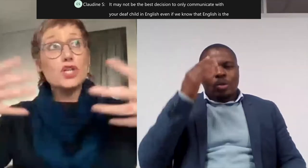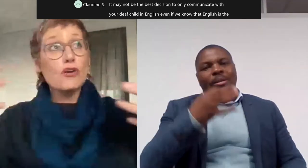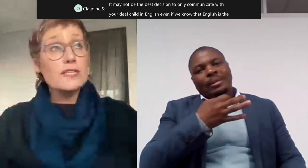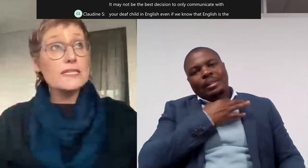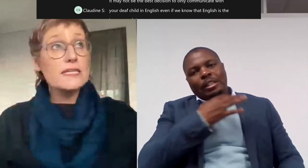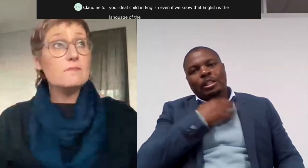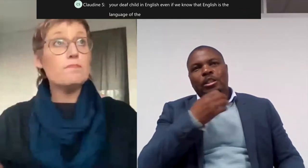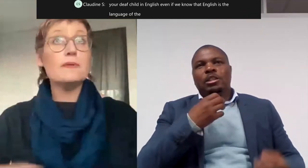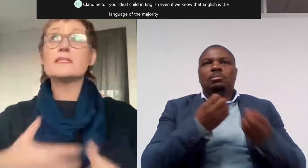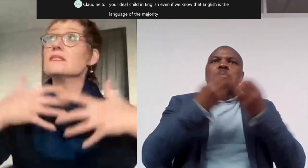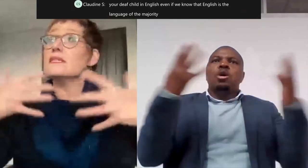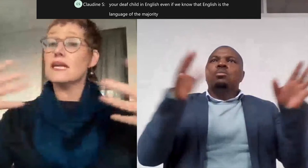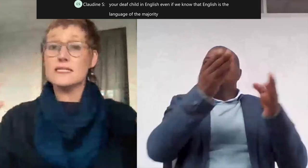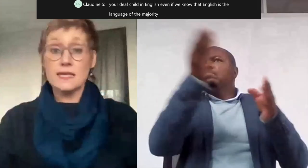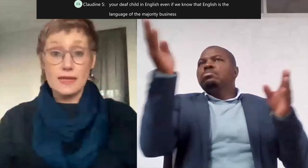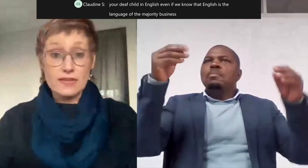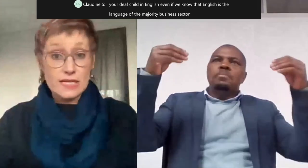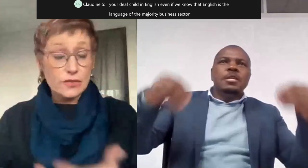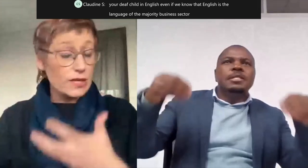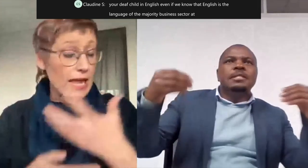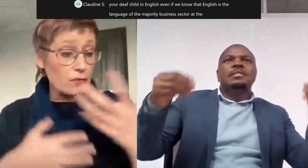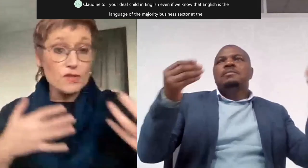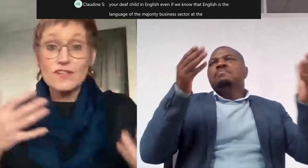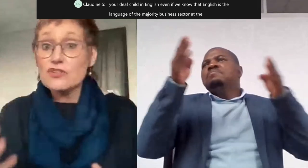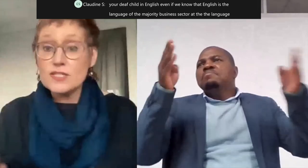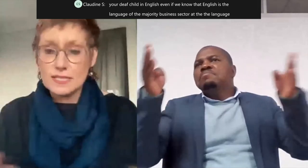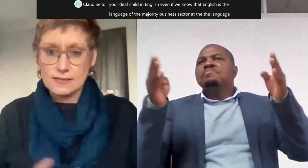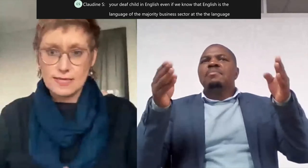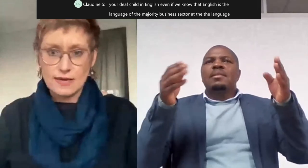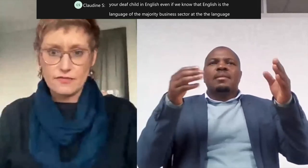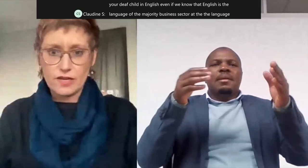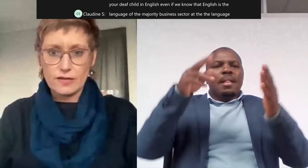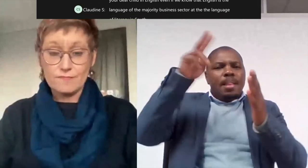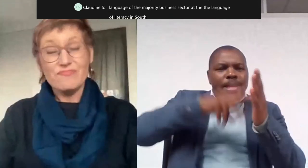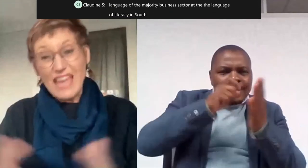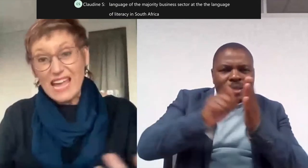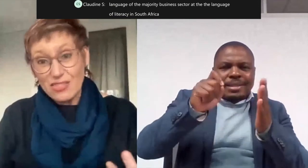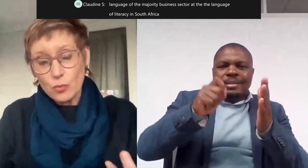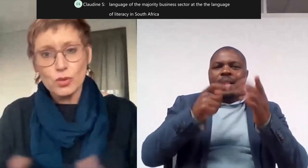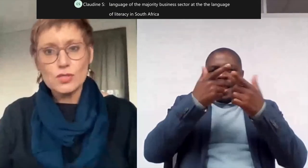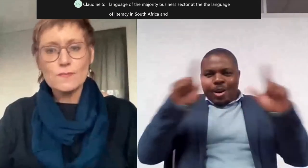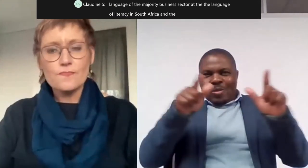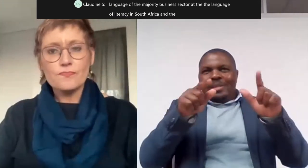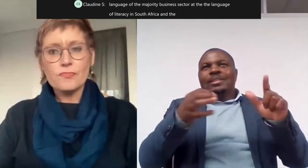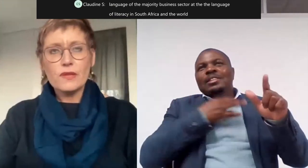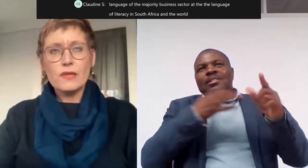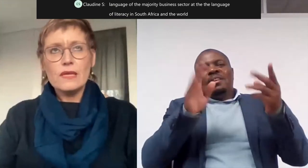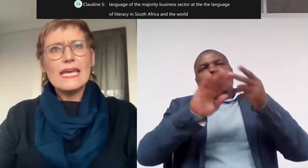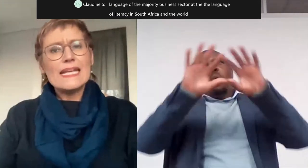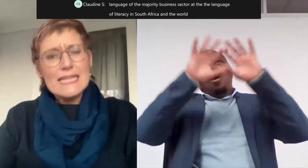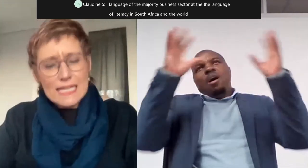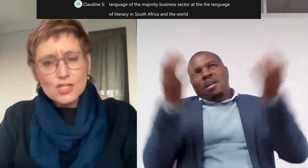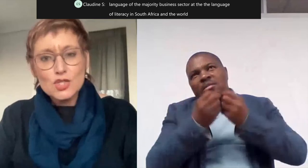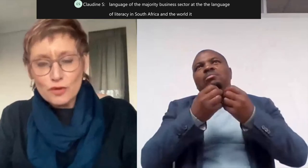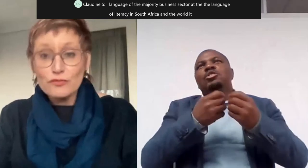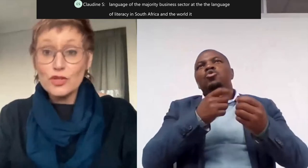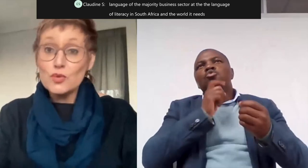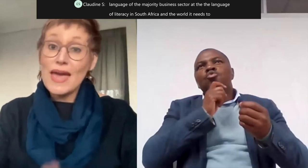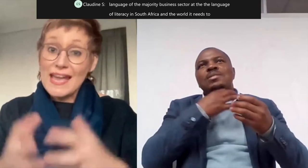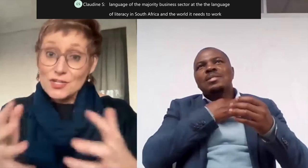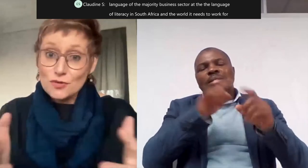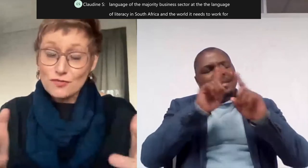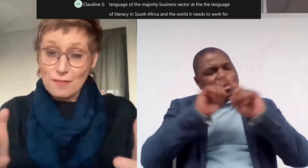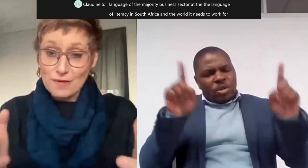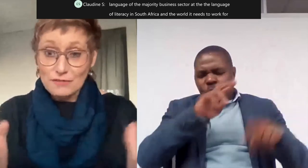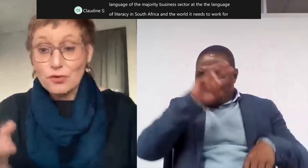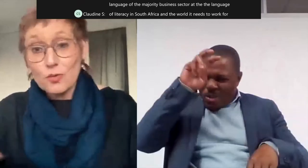of the majority business sector, the language of literacy in South Africa, and the world. It needs to work for